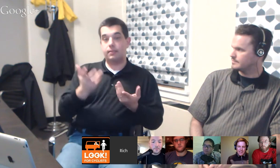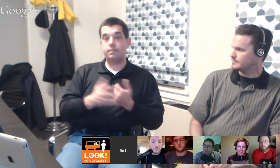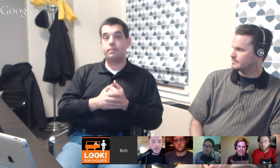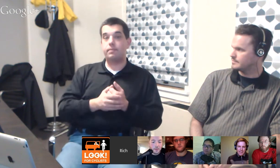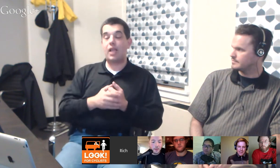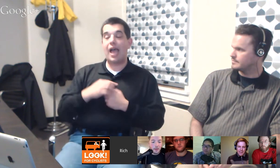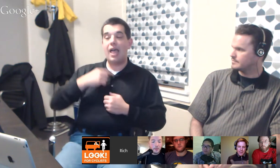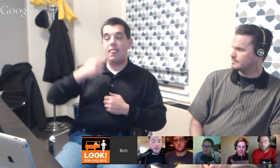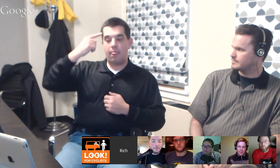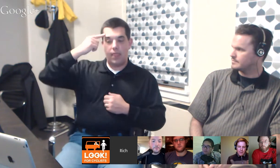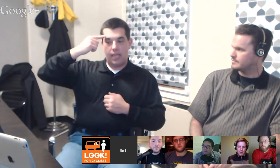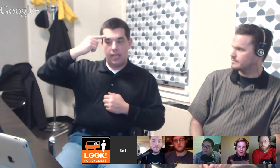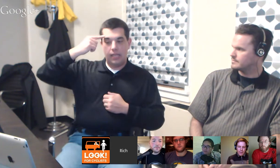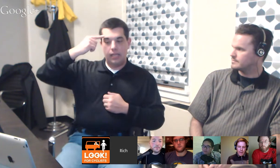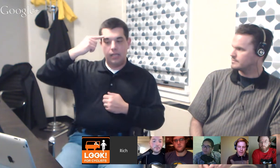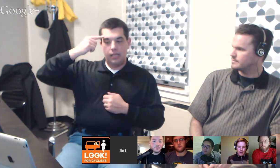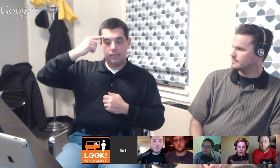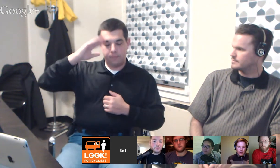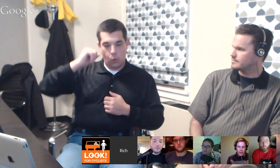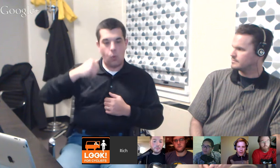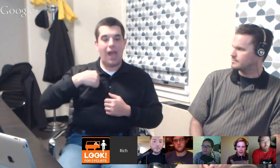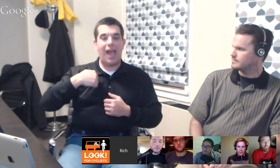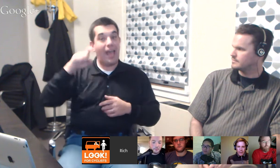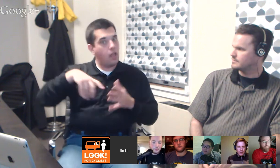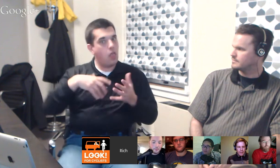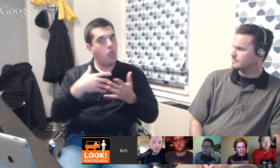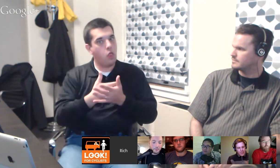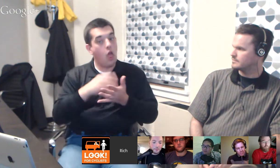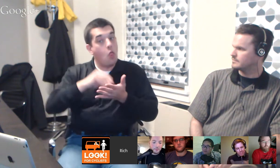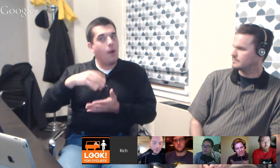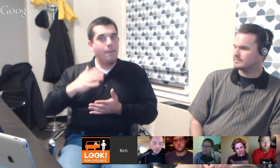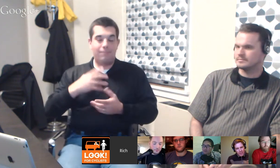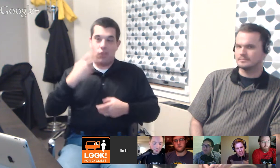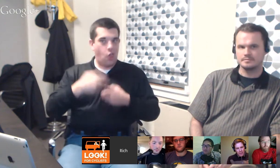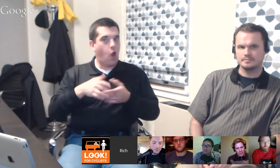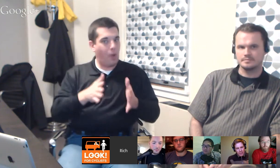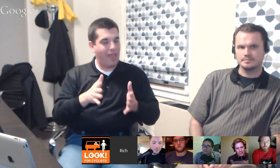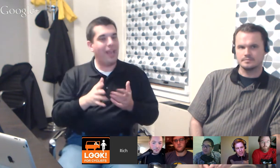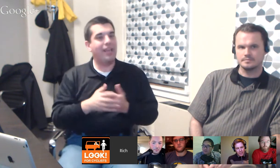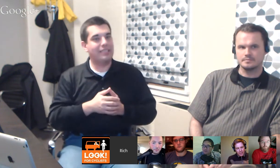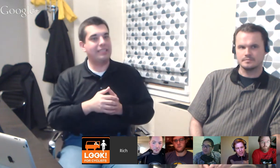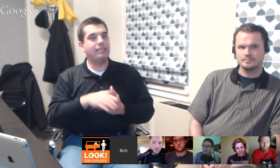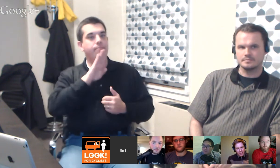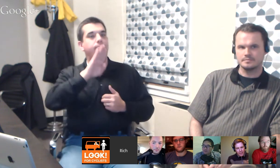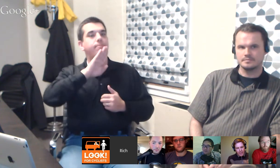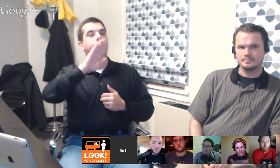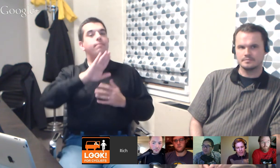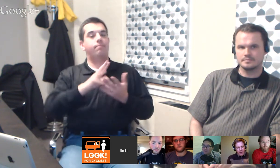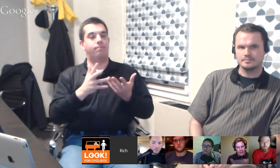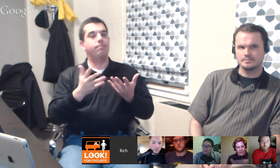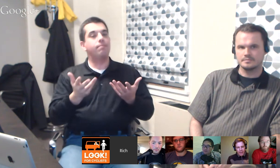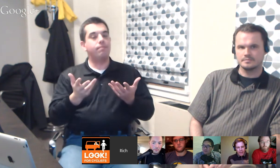I think, I had to learn the hard way about